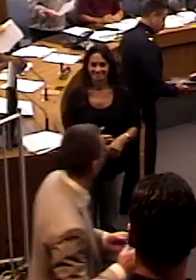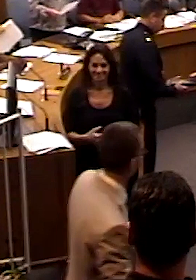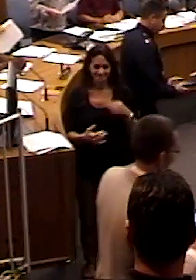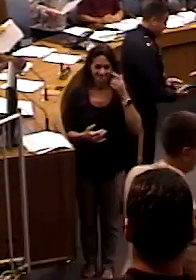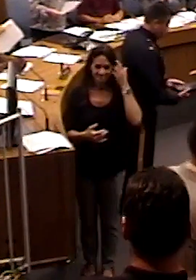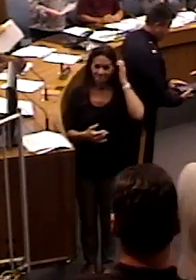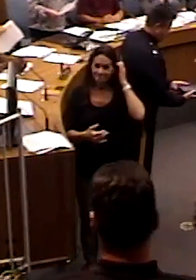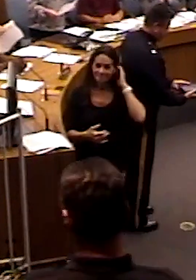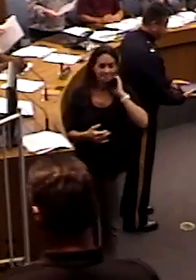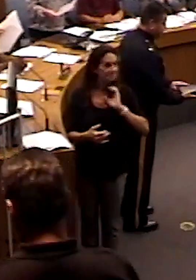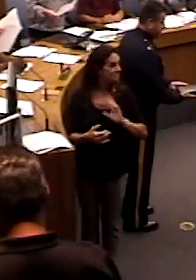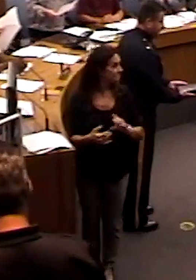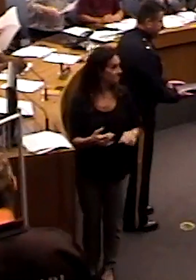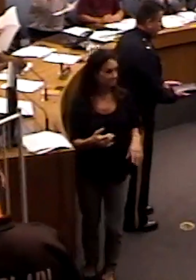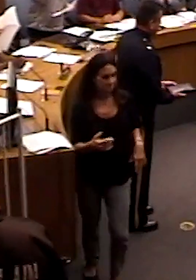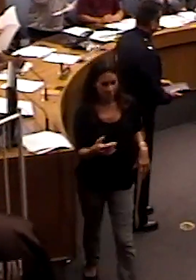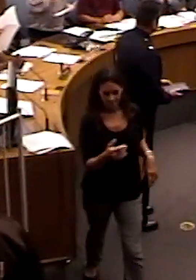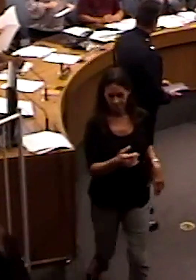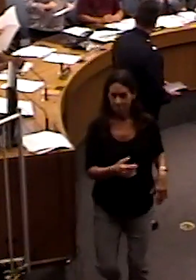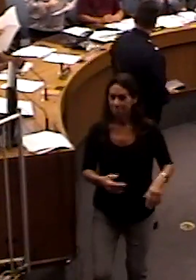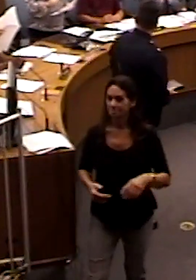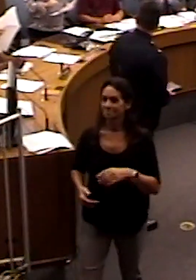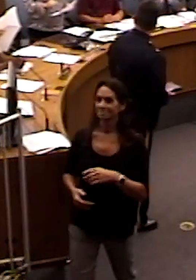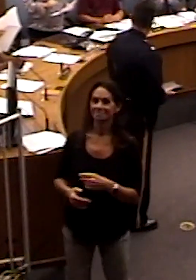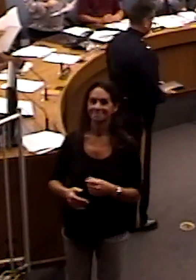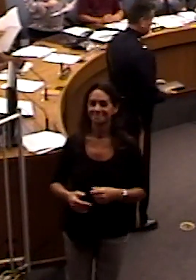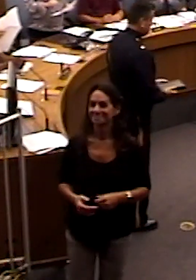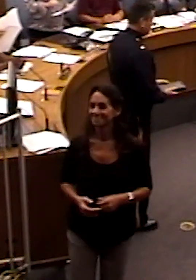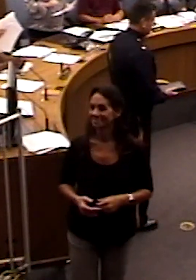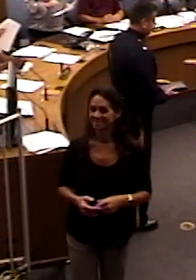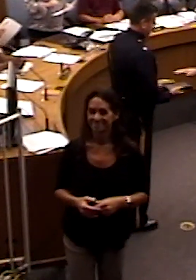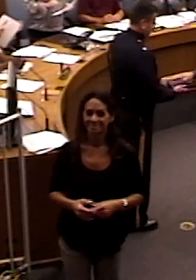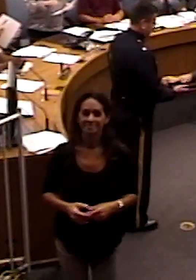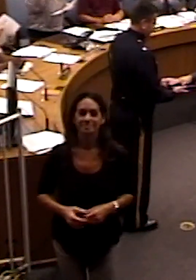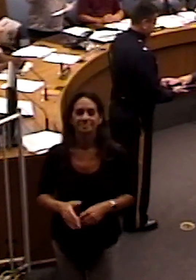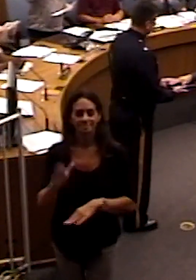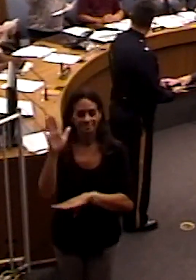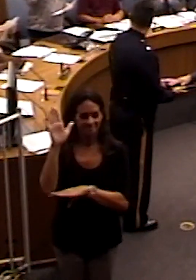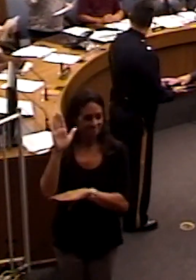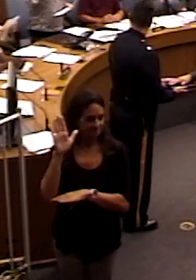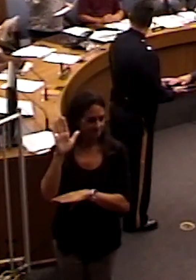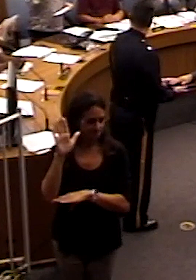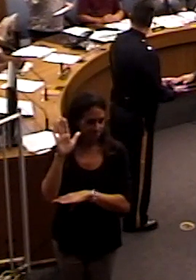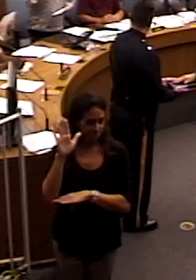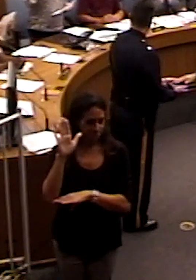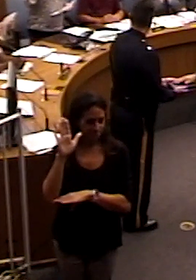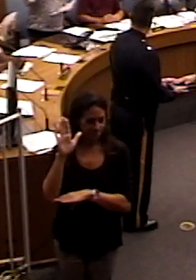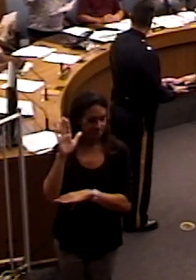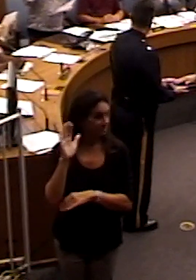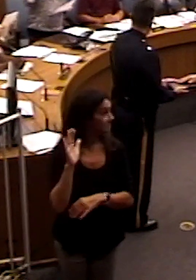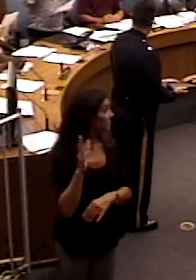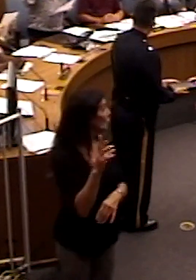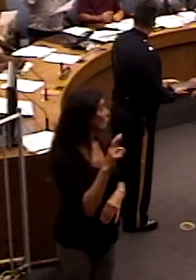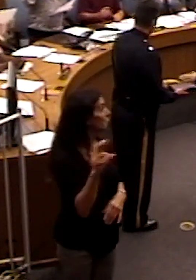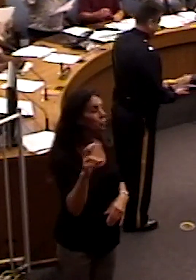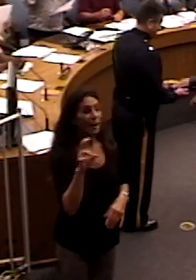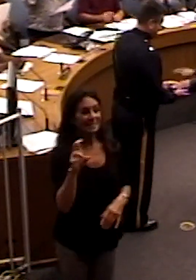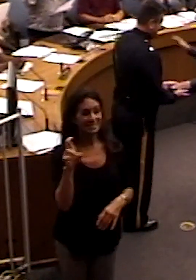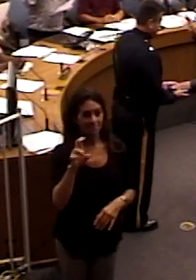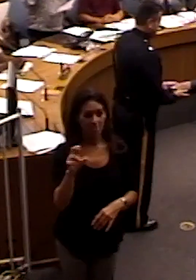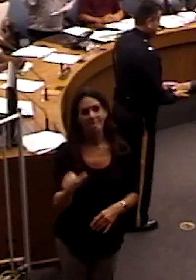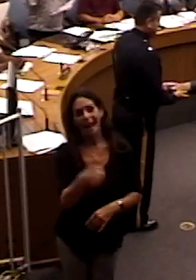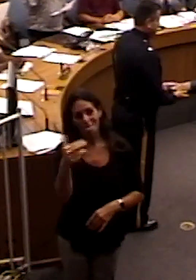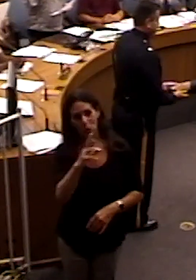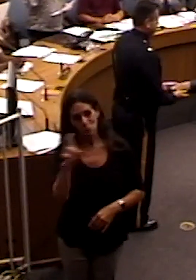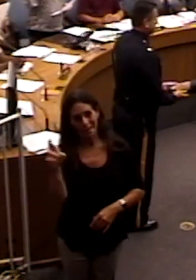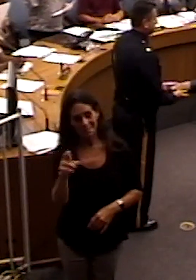Just raise your right hand. Left hand on the Bible? No. Raise your right, put your left hand on the Bible. Raise your right hand. Left hand on the